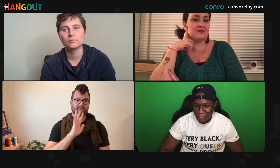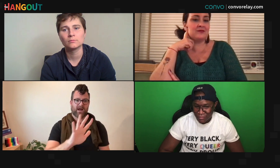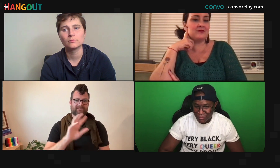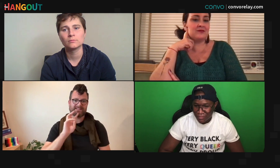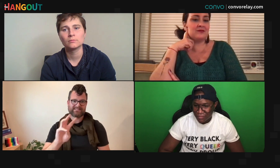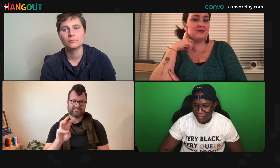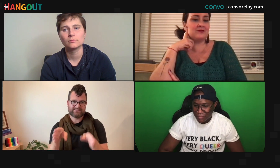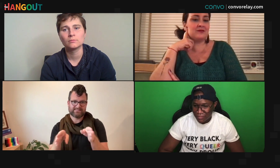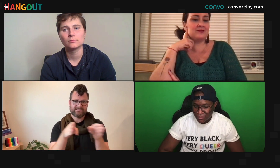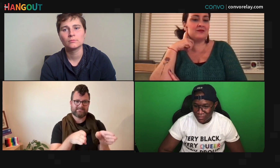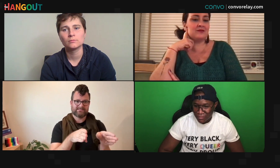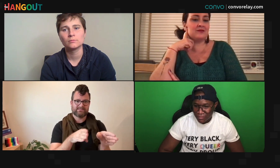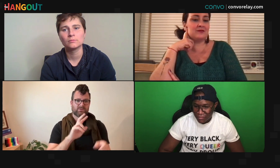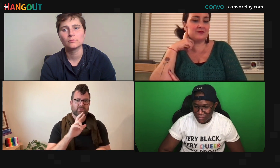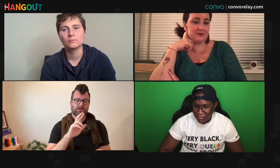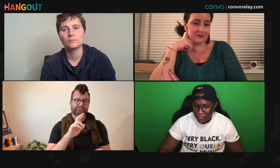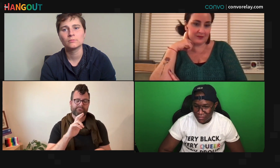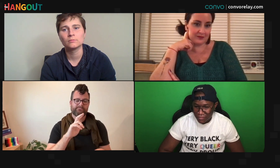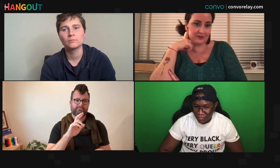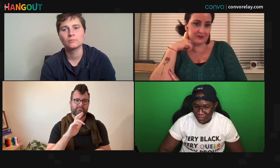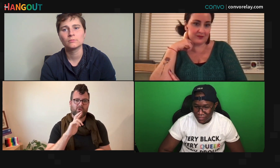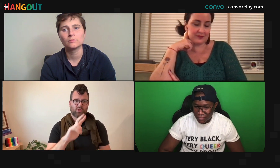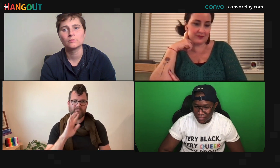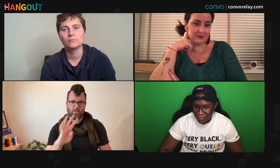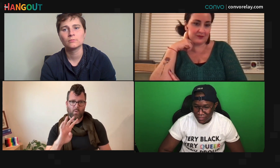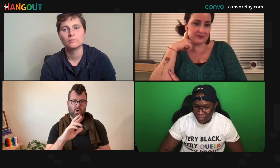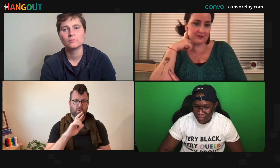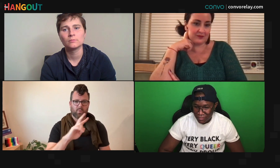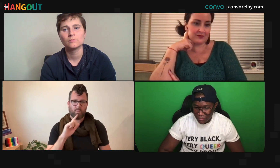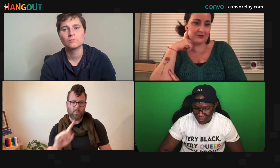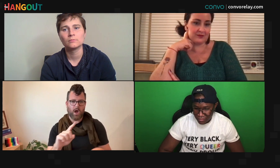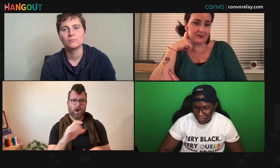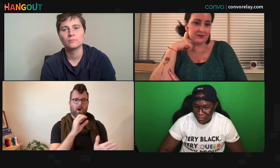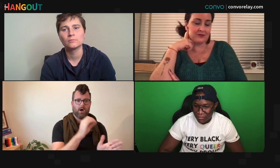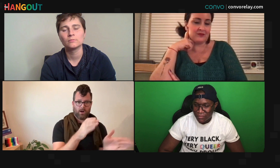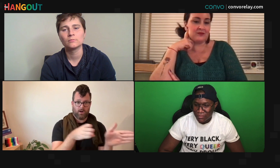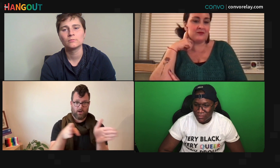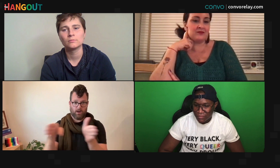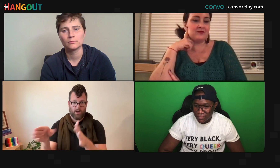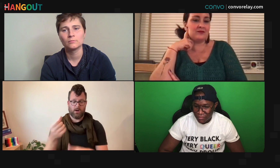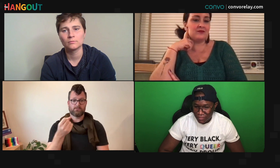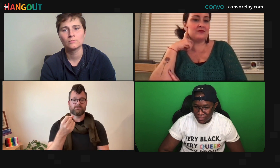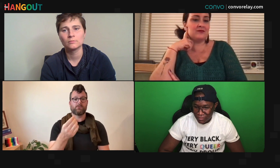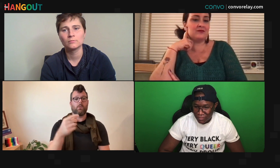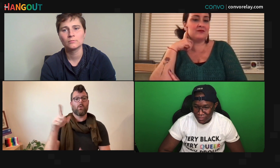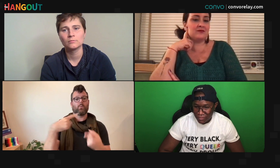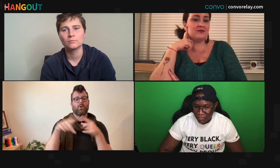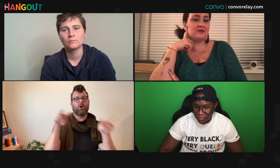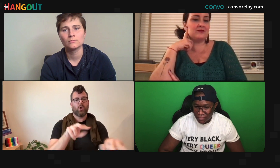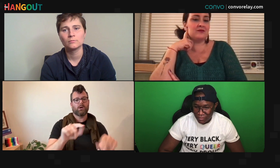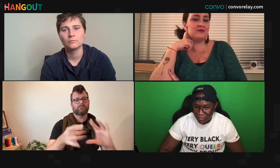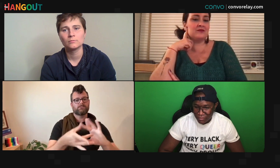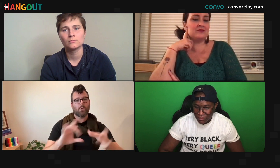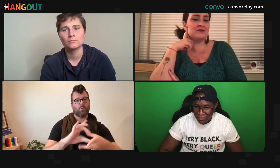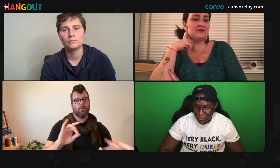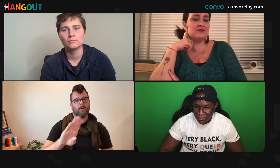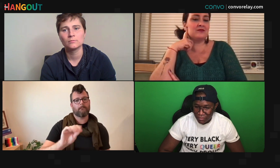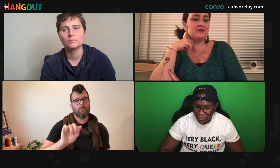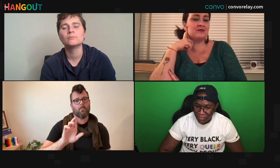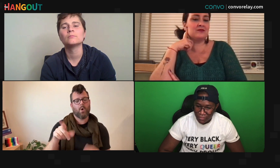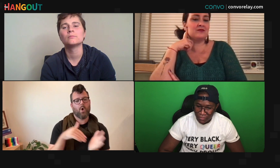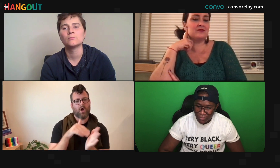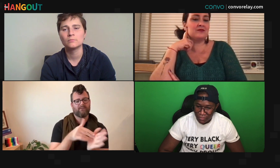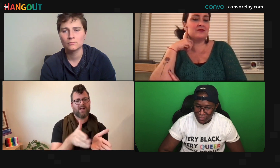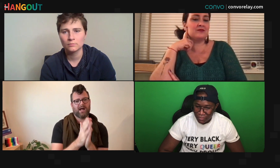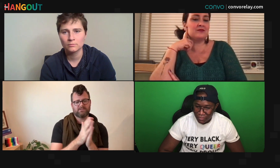We agreed on 8 to 10, 5 to 6, 3 to 4, 2 to 1. So those are the age groups that we were targeting. So when you